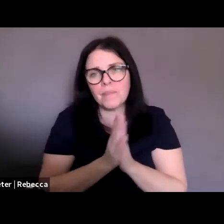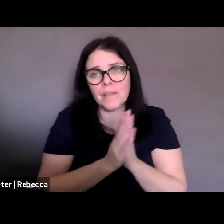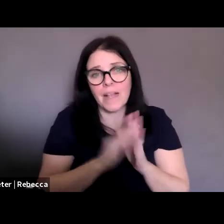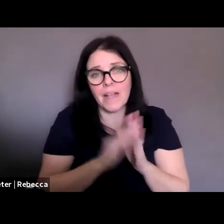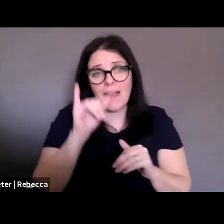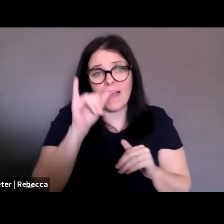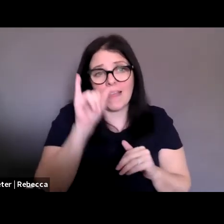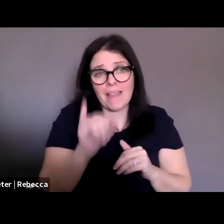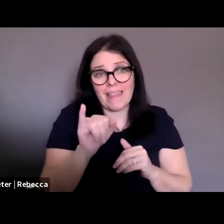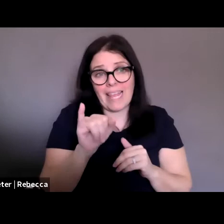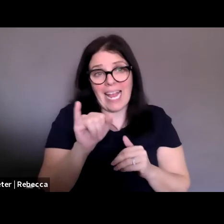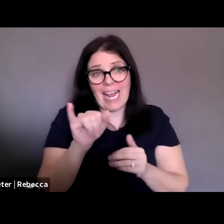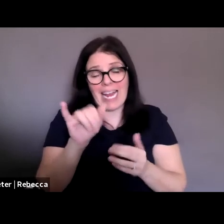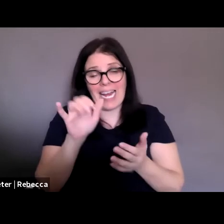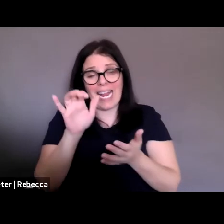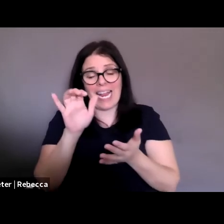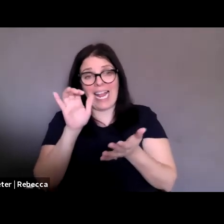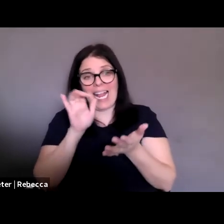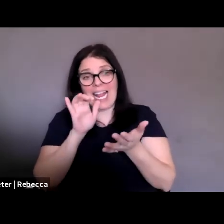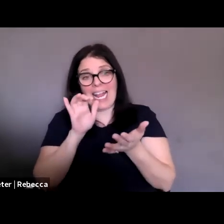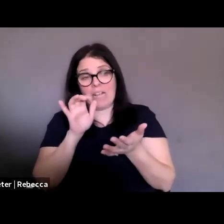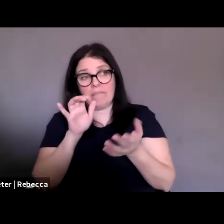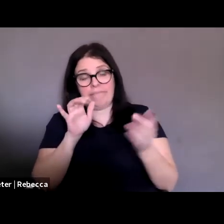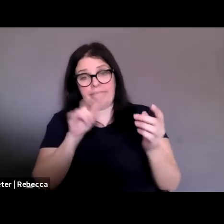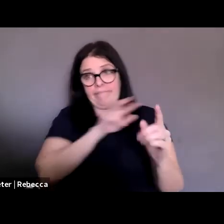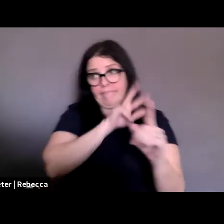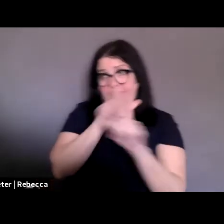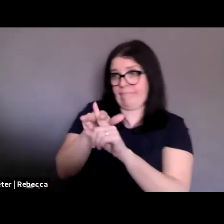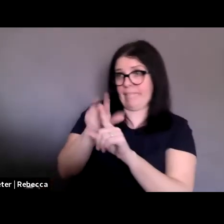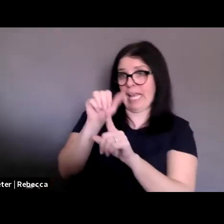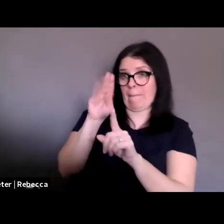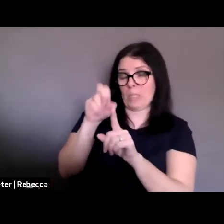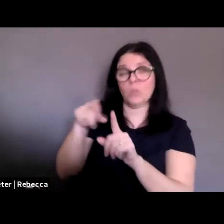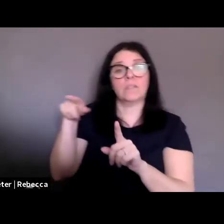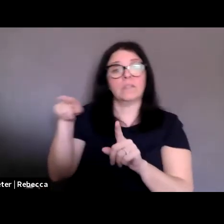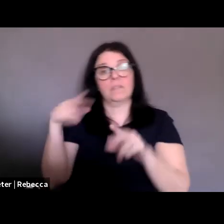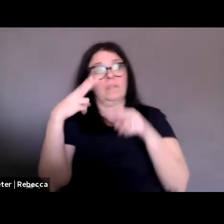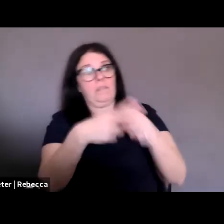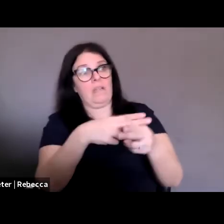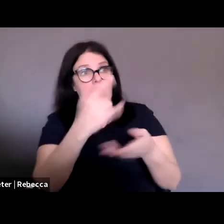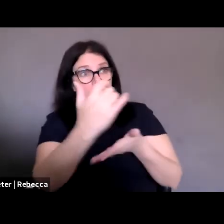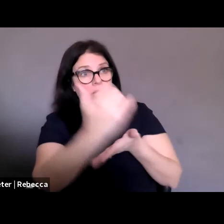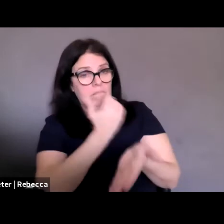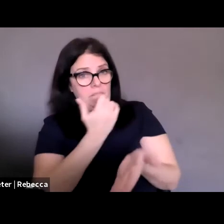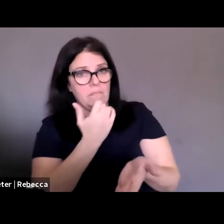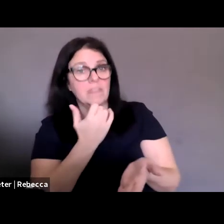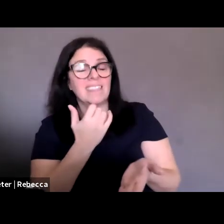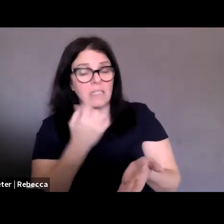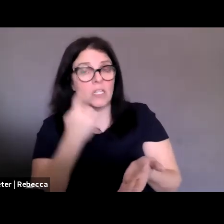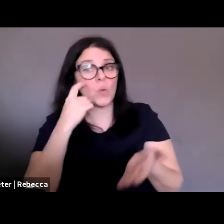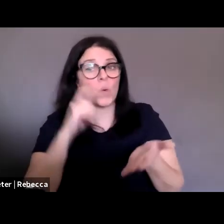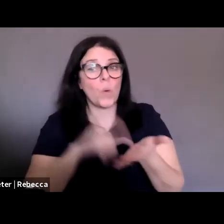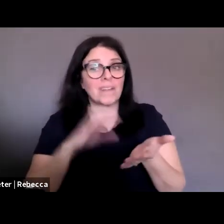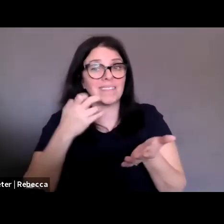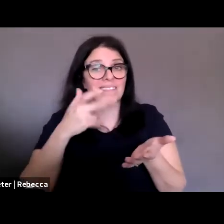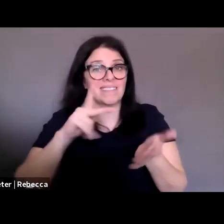alienation cross-claim on mothers' losses of custody, what we find is that they have almost three times the odds of taking custody from